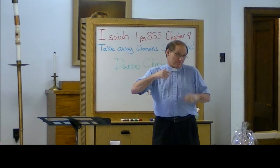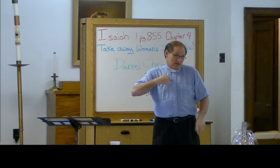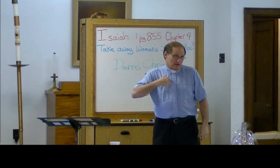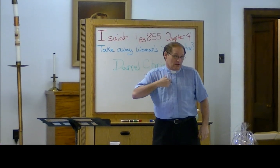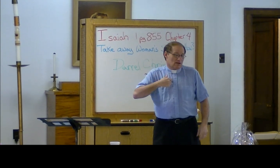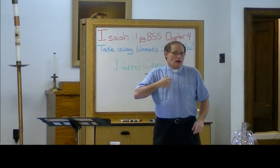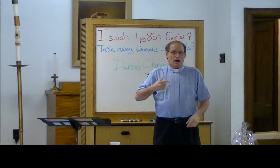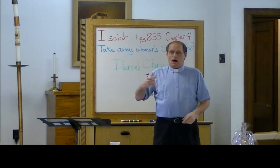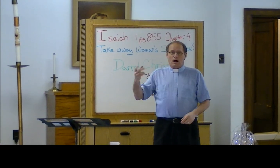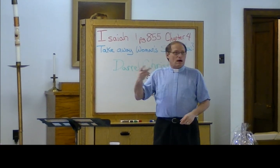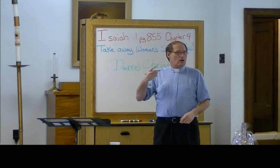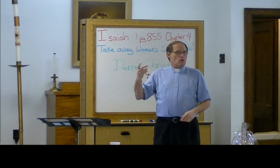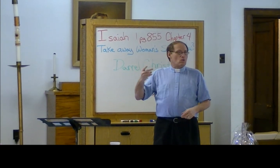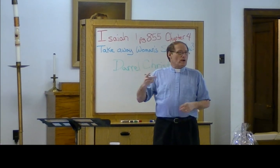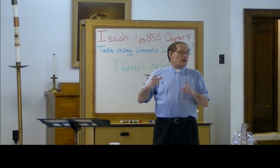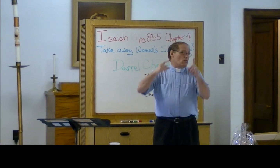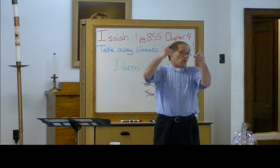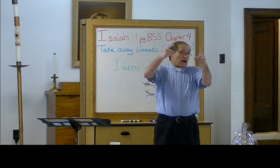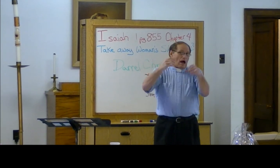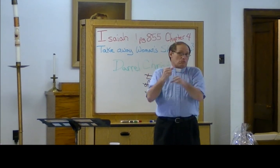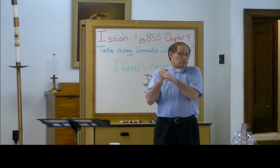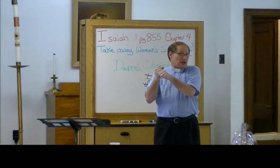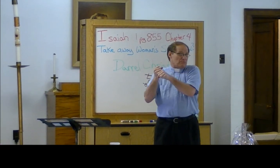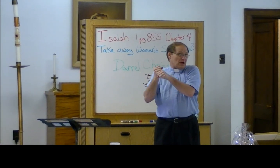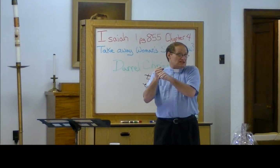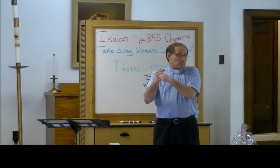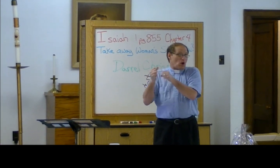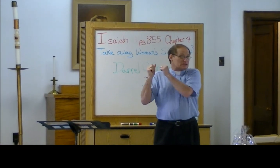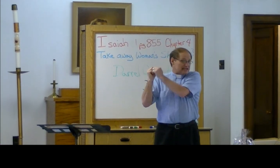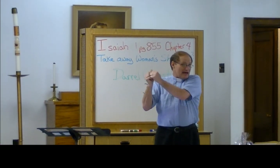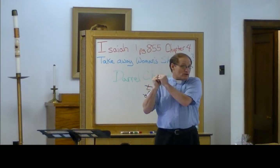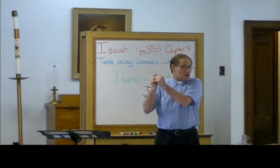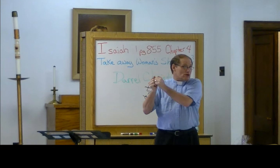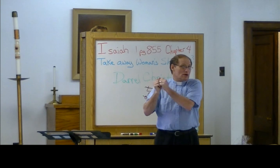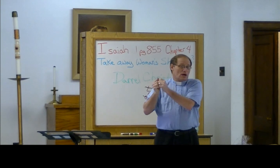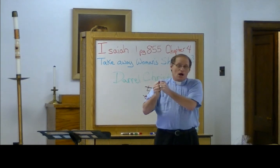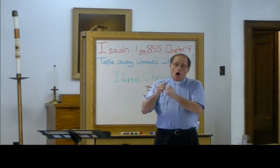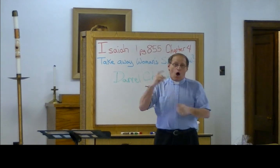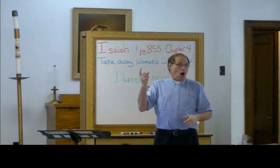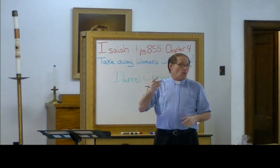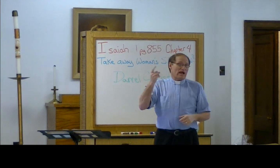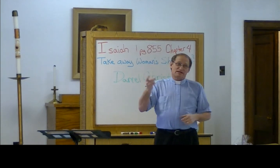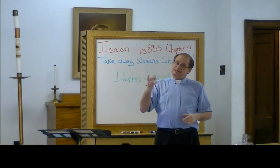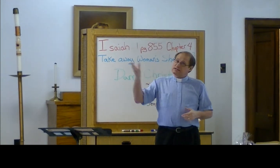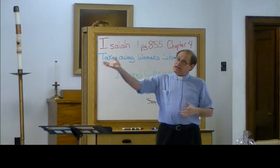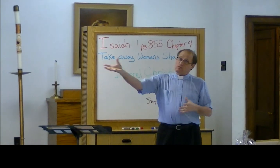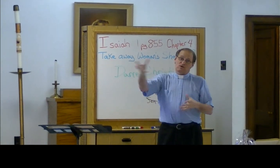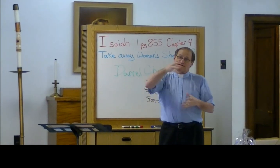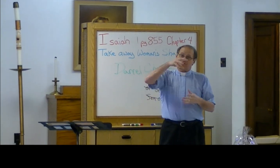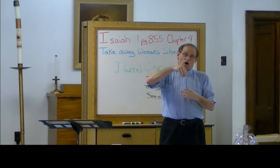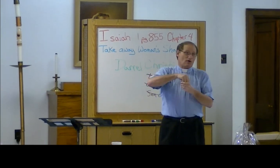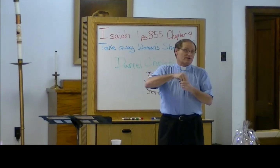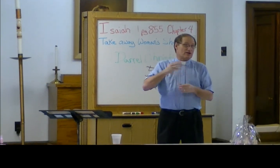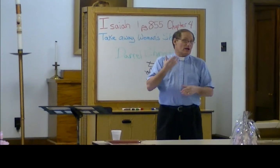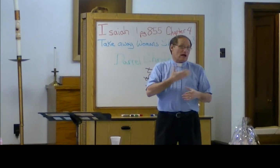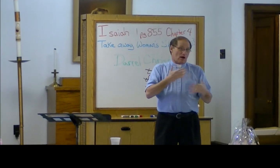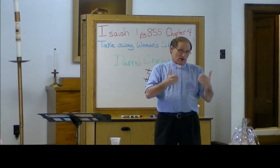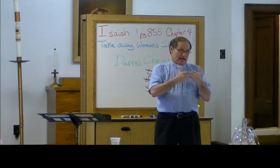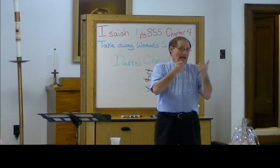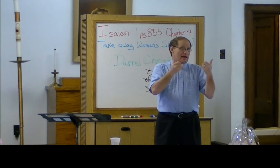me, we went out, played baseball together. Always he was involved in our